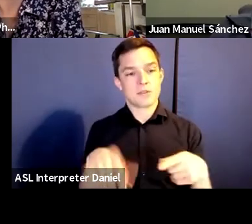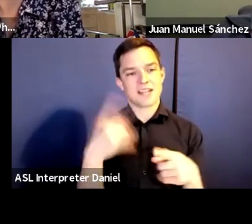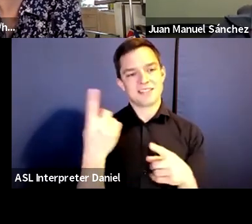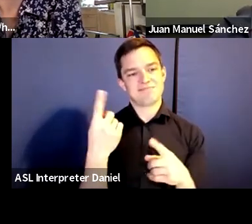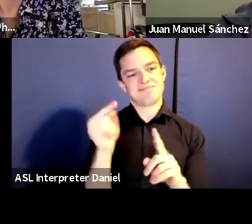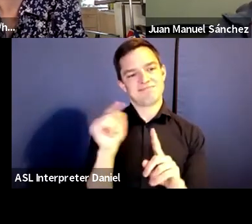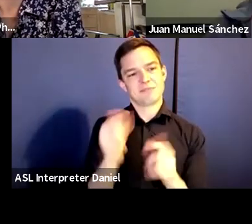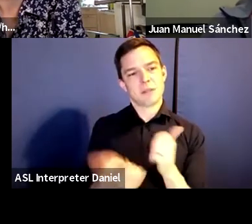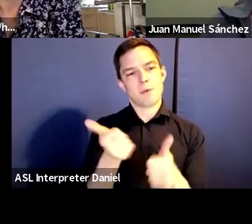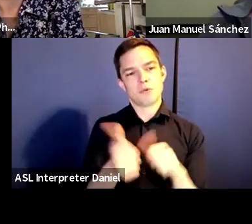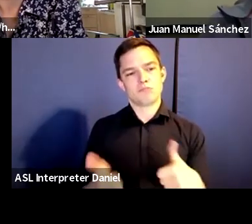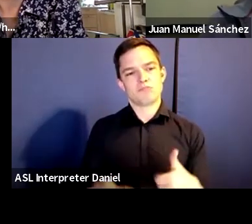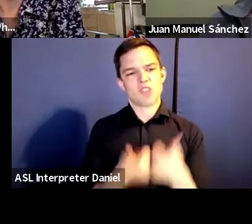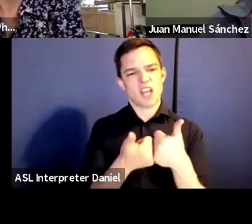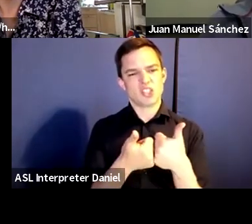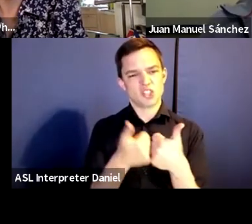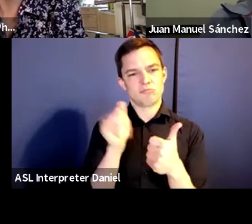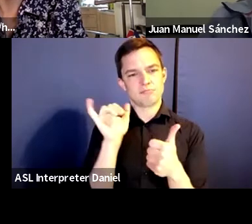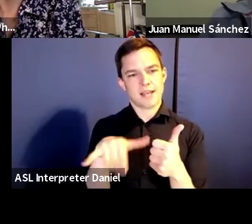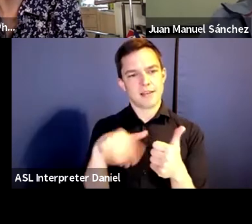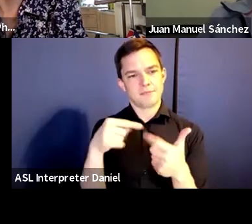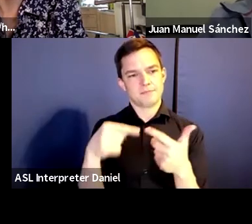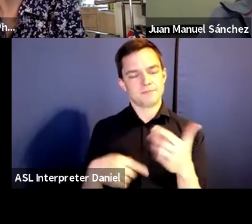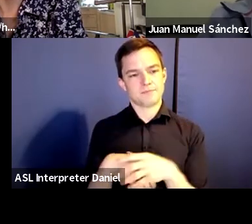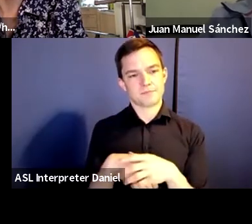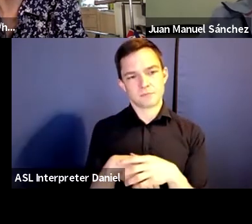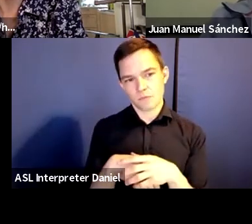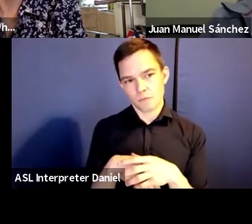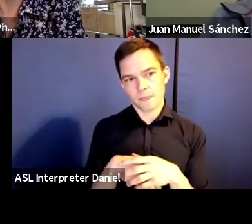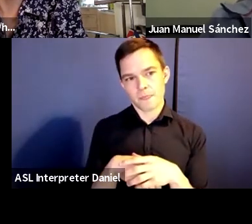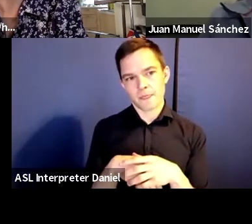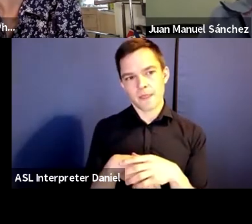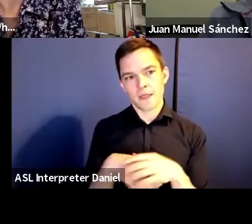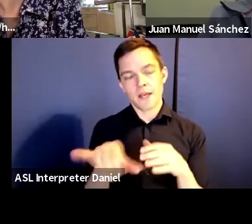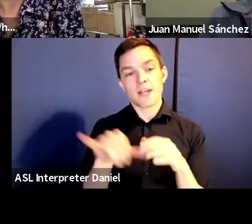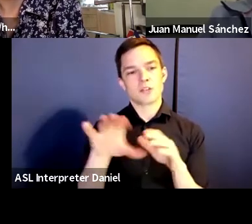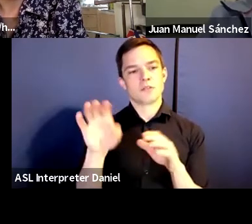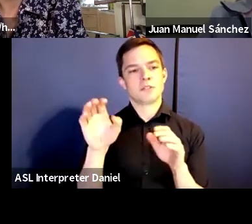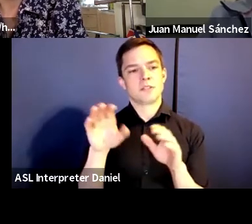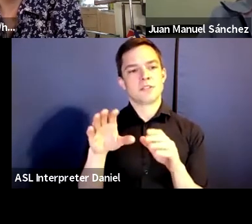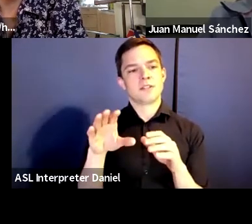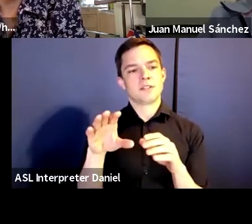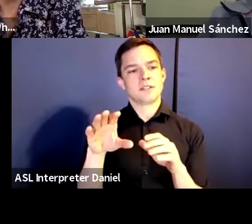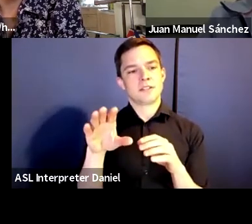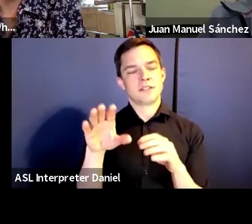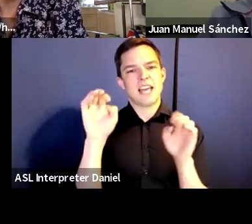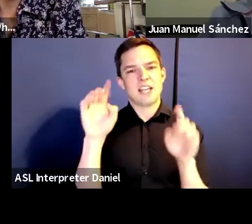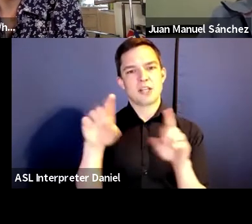most challenges. The fourth is the education background. Thank you so much,